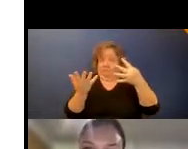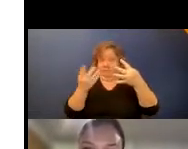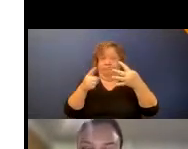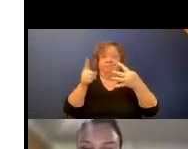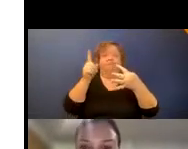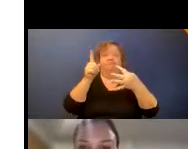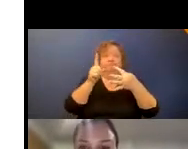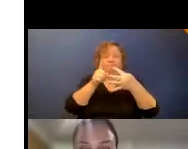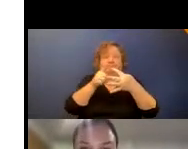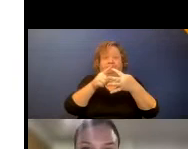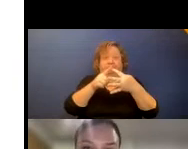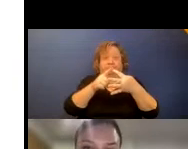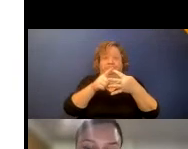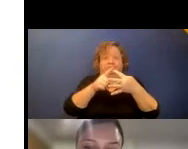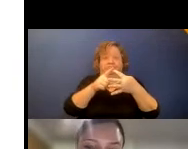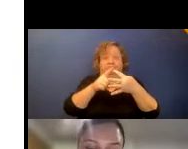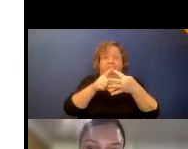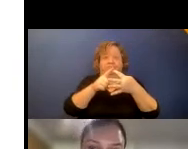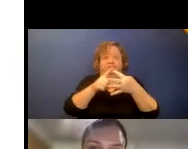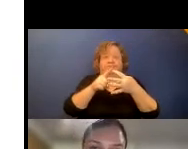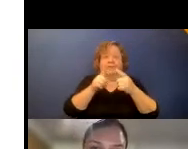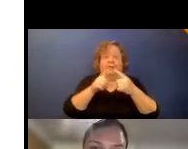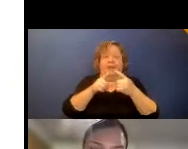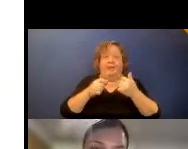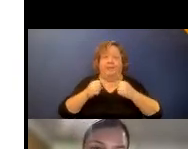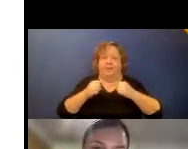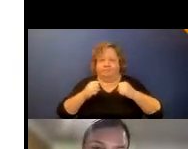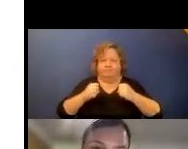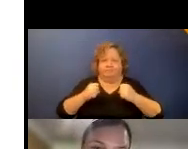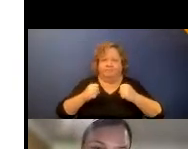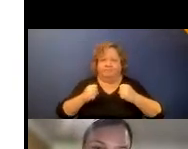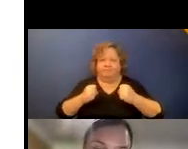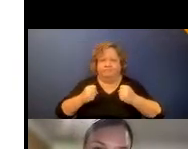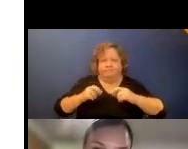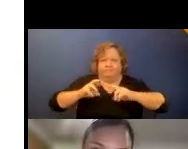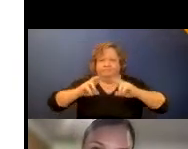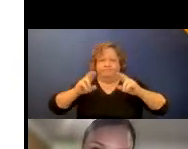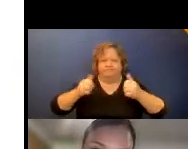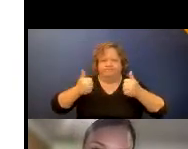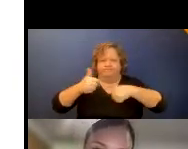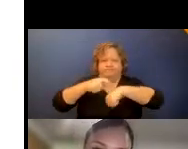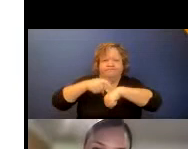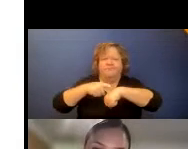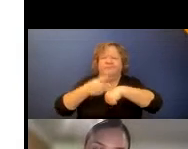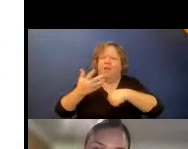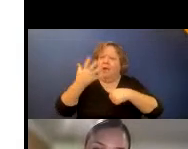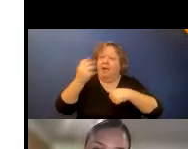the theoretical foundation. So this is really a chance for us to introduce the topic of the